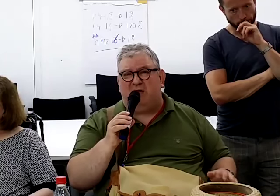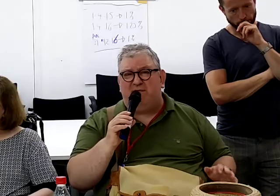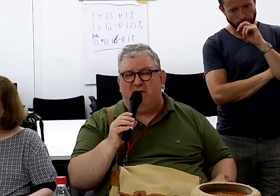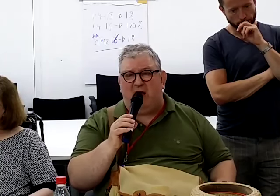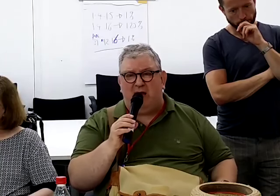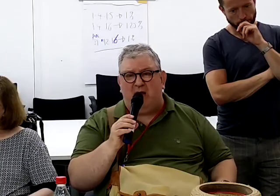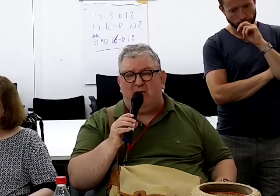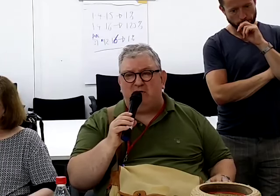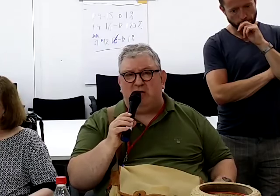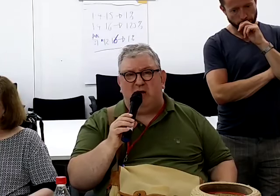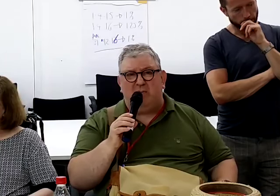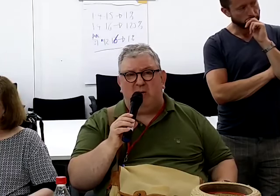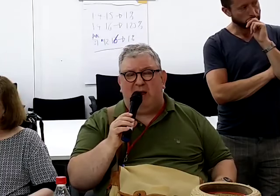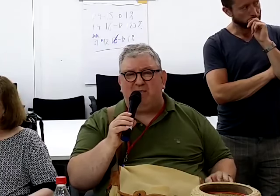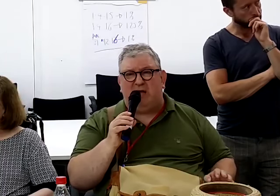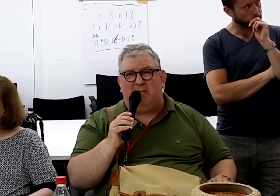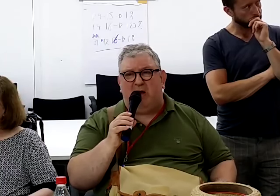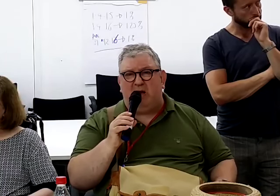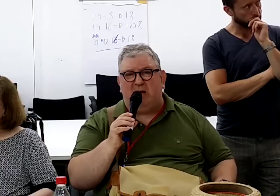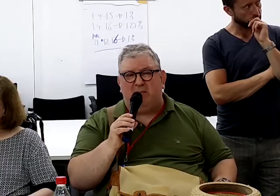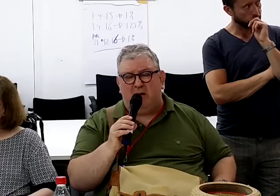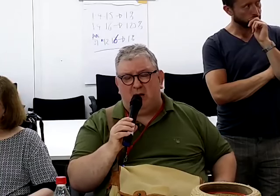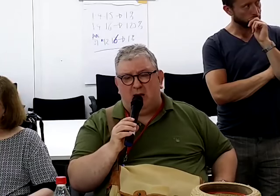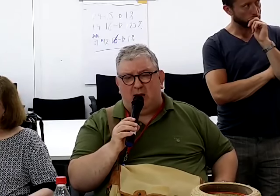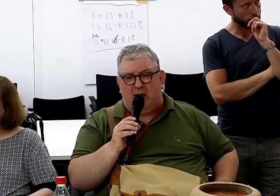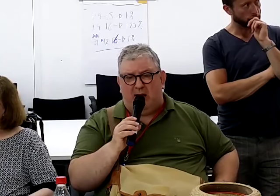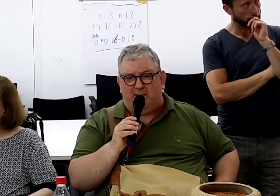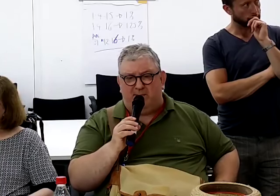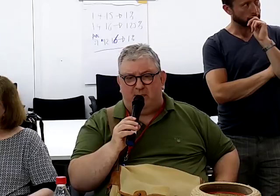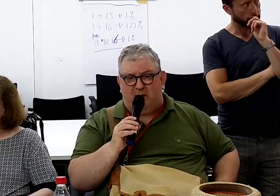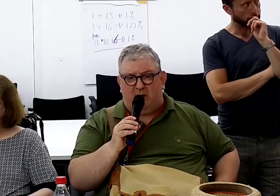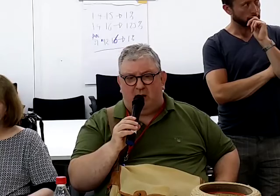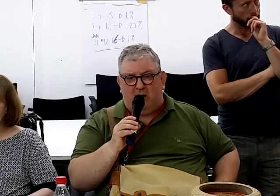it's going to be a tough, tough fight for Jeremy. We have to get behind him.